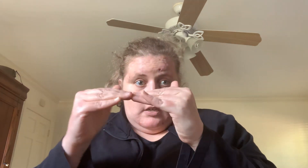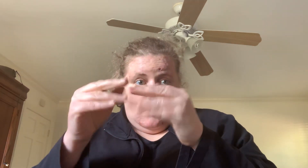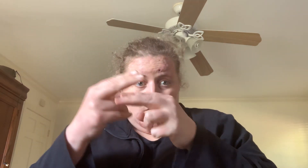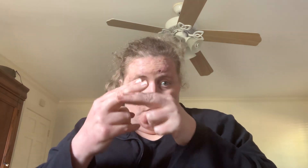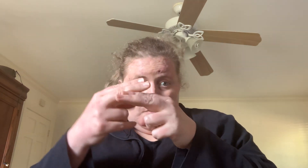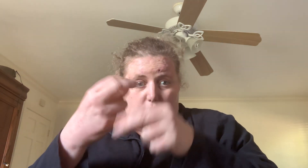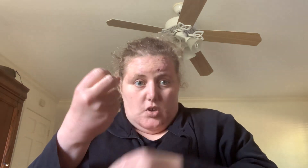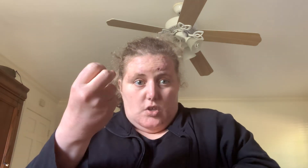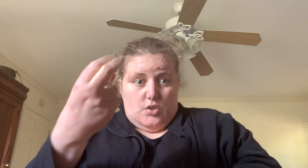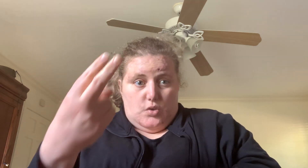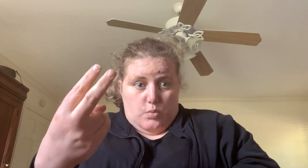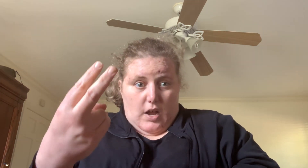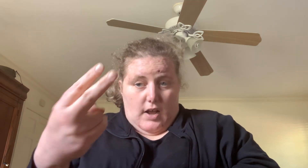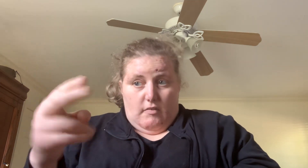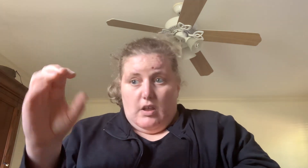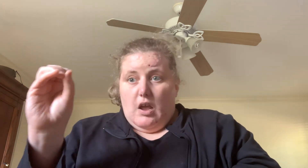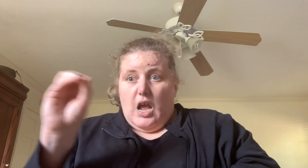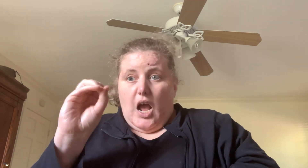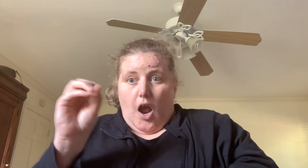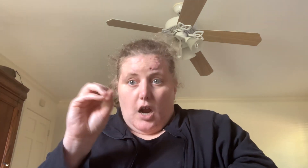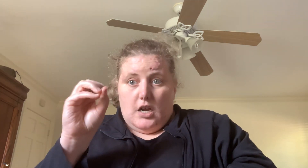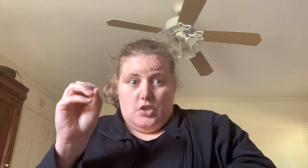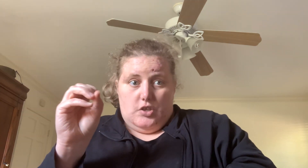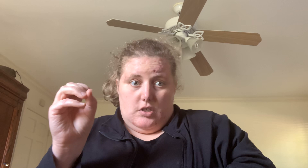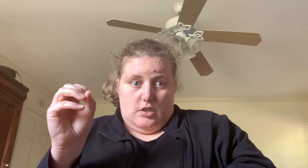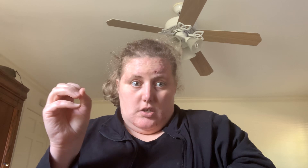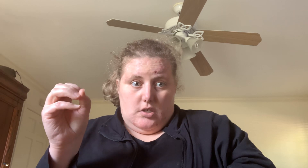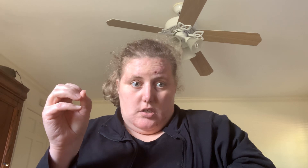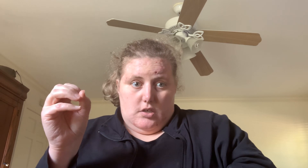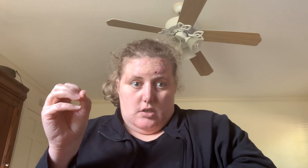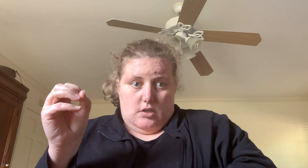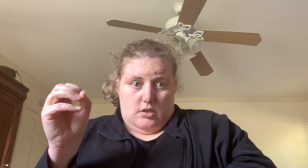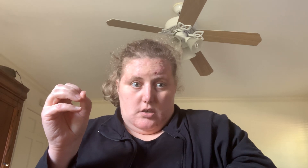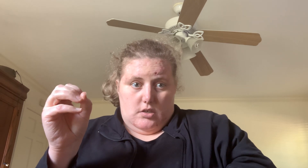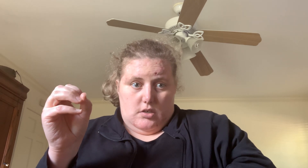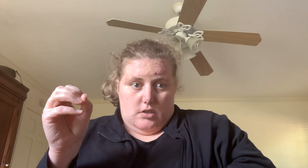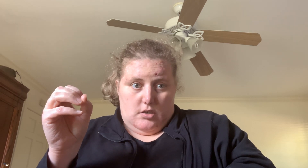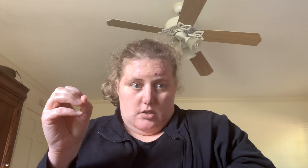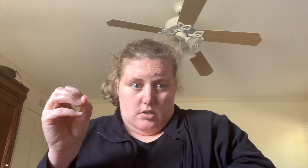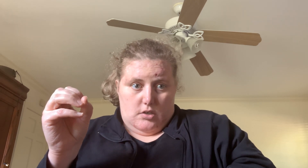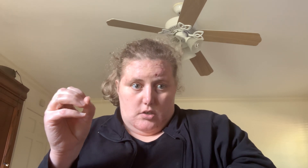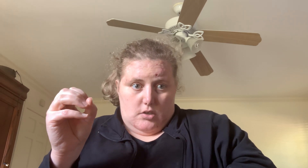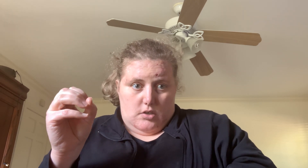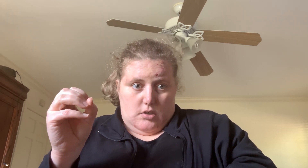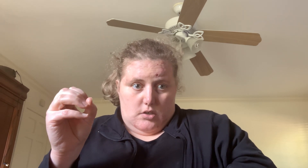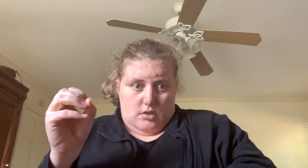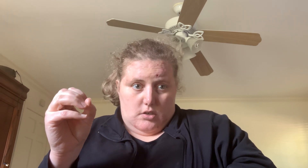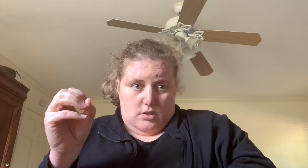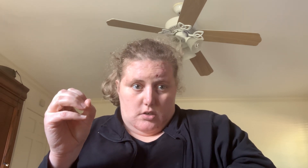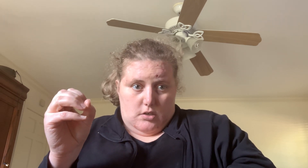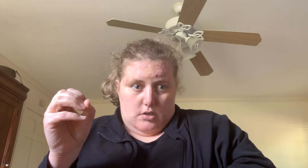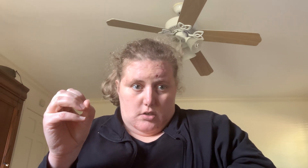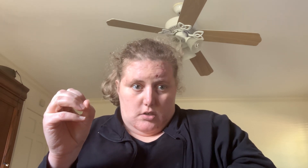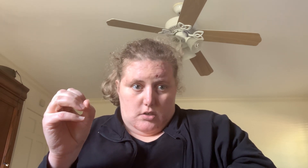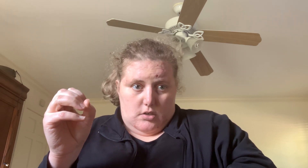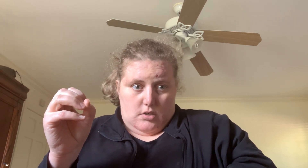Previously, we know that oxygen is O2, or CO2 here, that was weighing